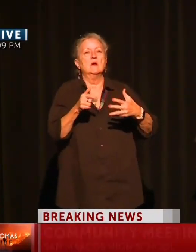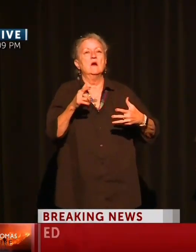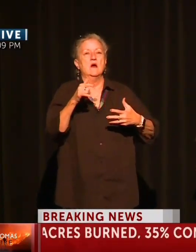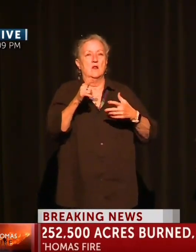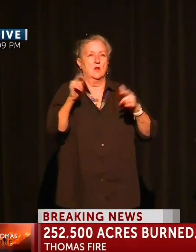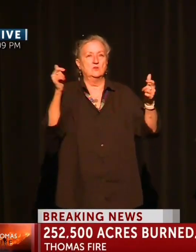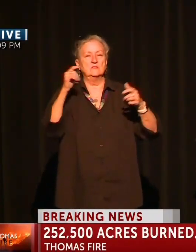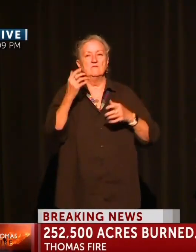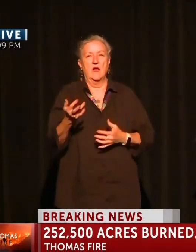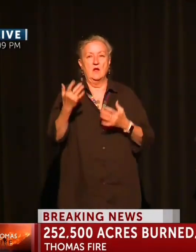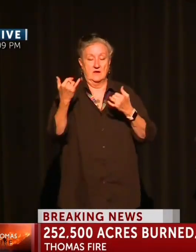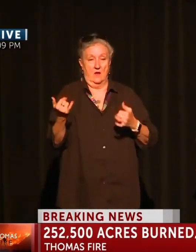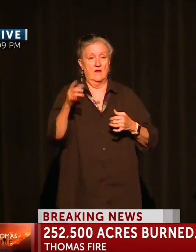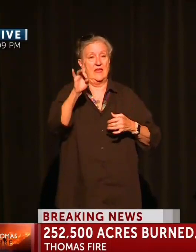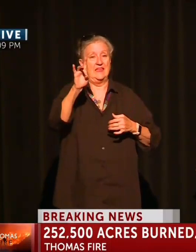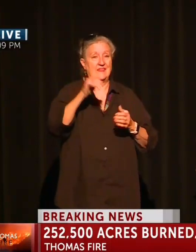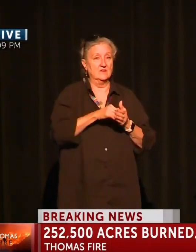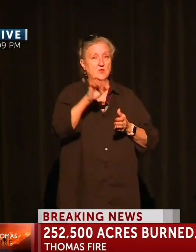now have